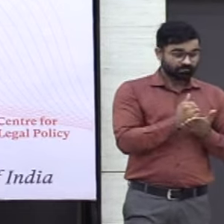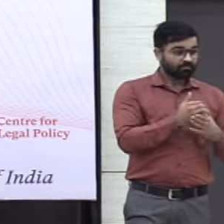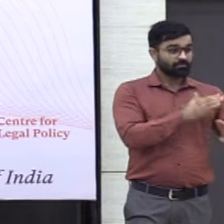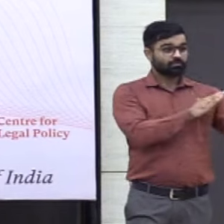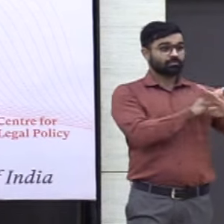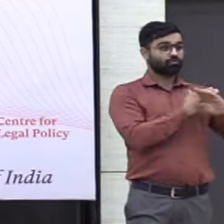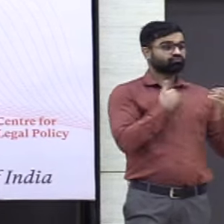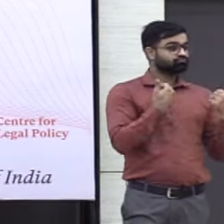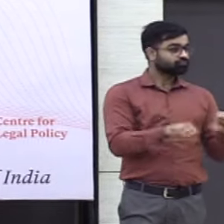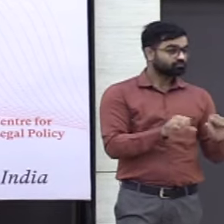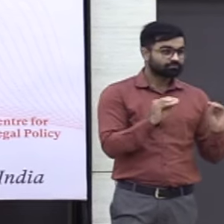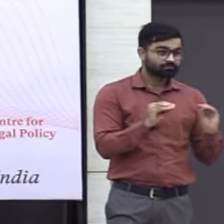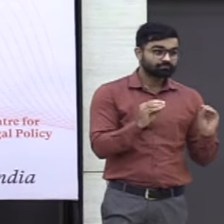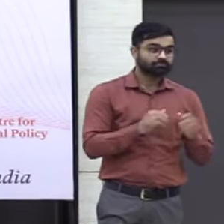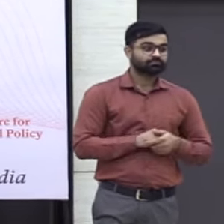offense?